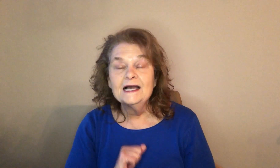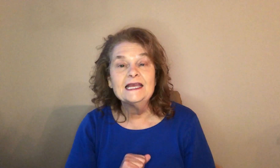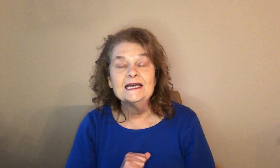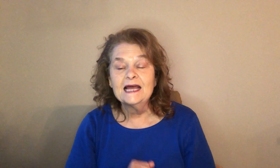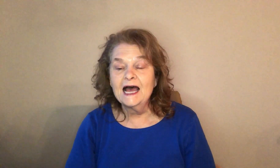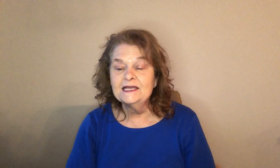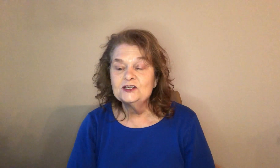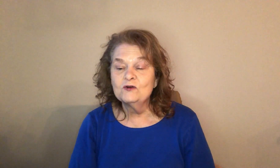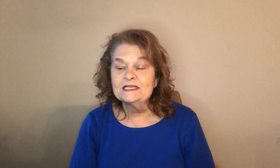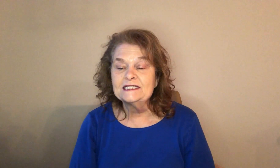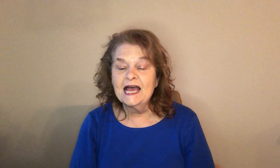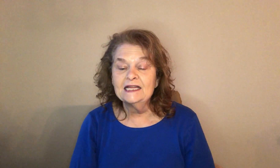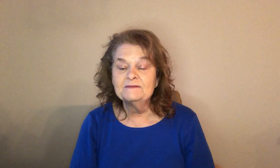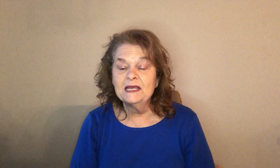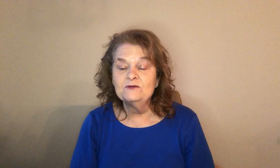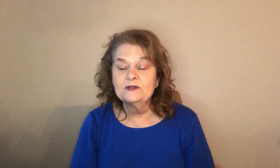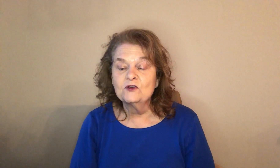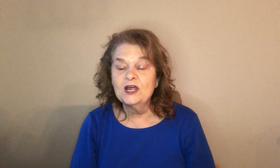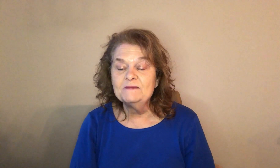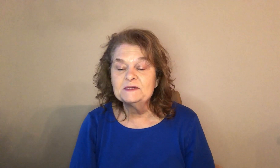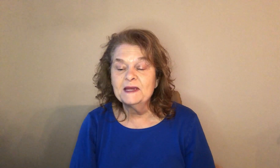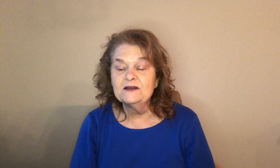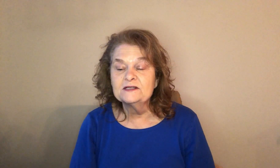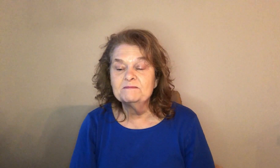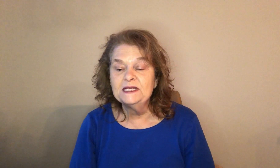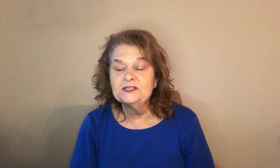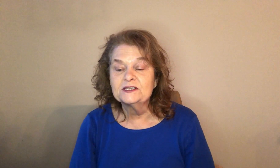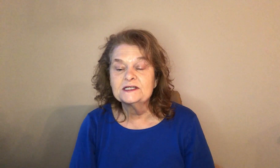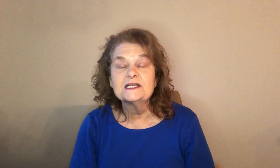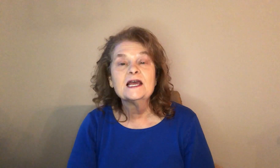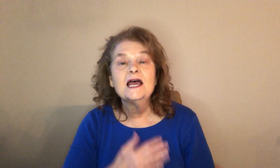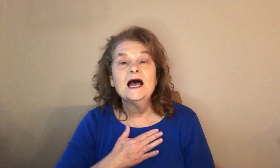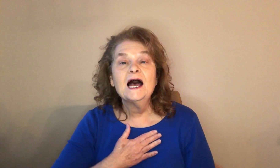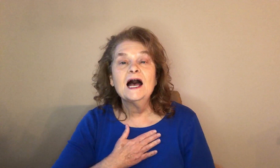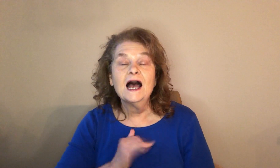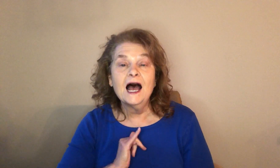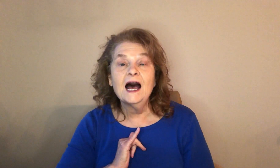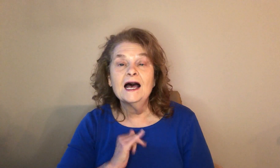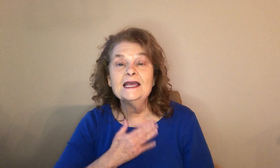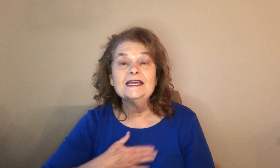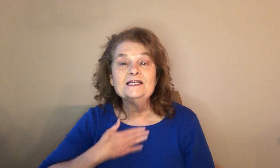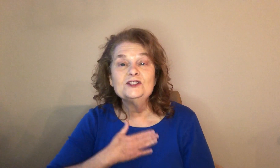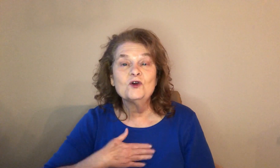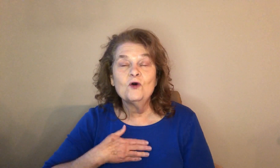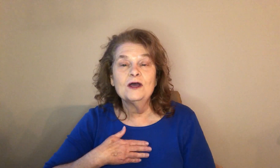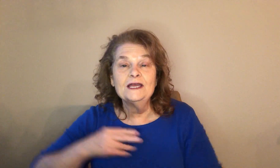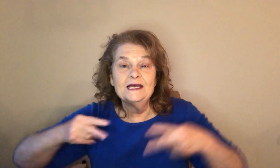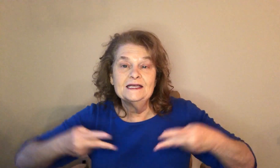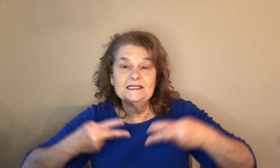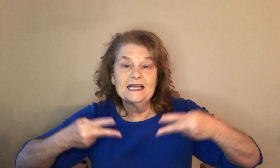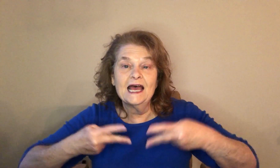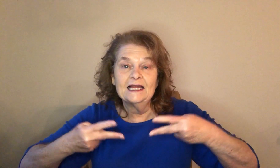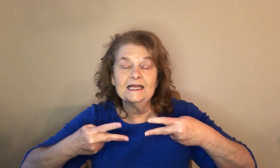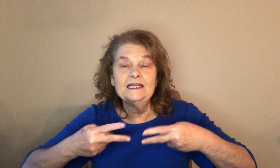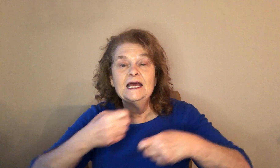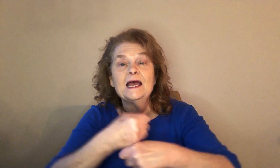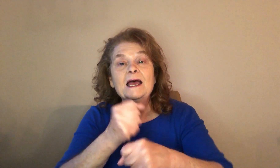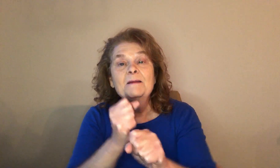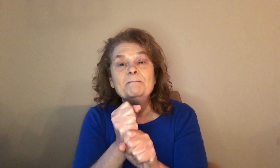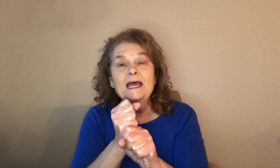Again, I enjoy a salad made with grapes, pears, and peaches. I enjoy a salad